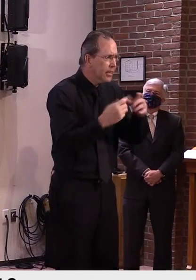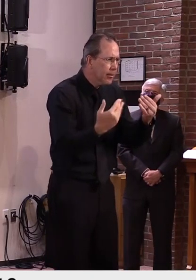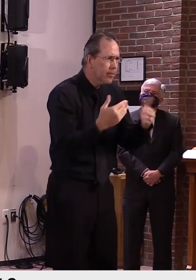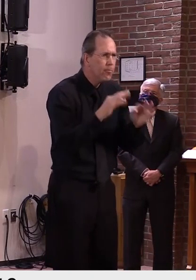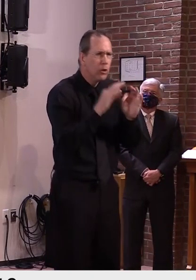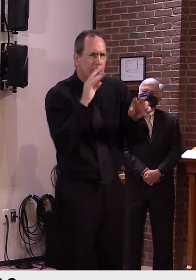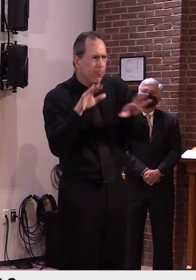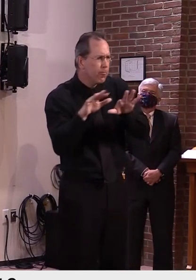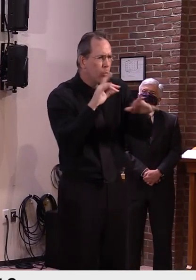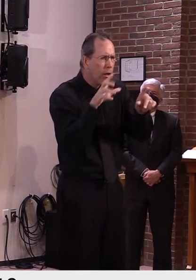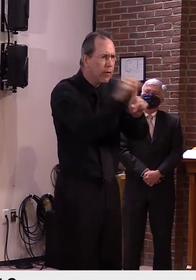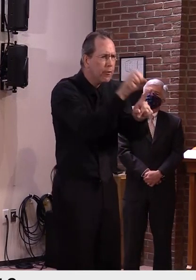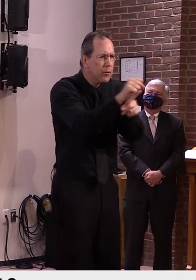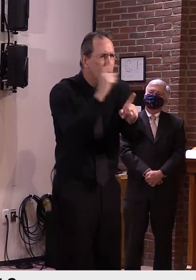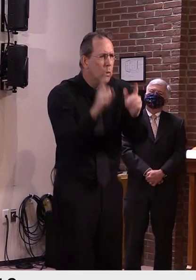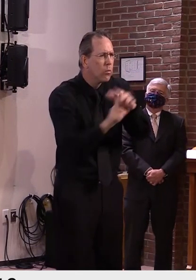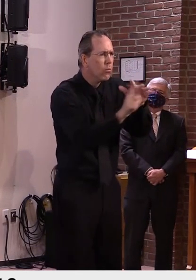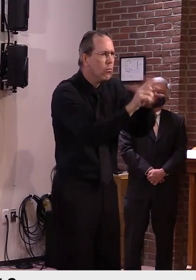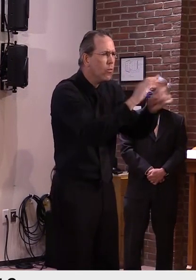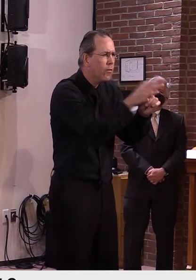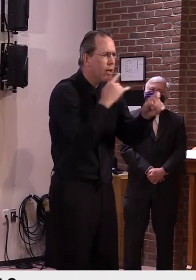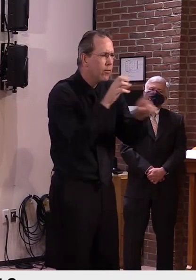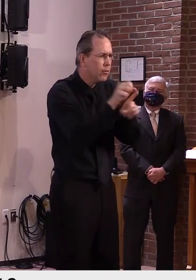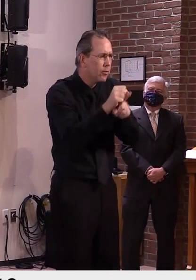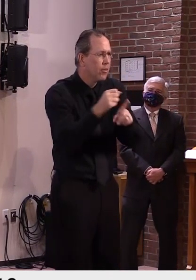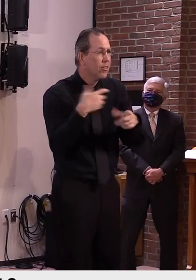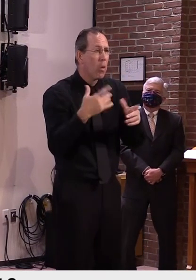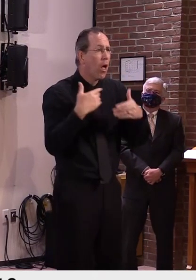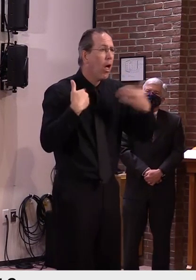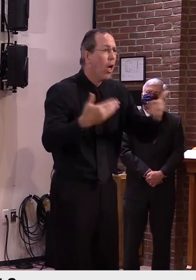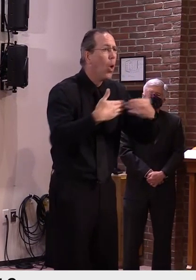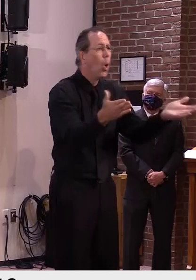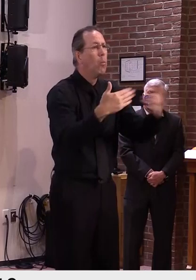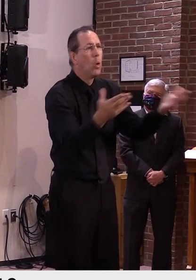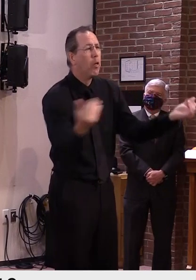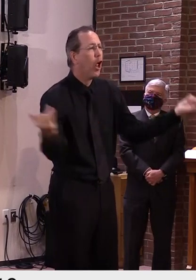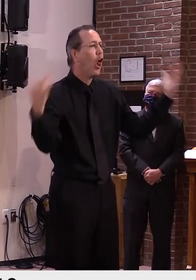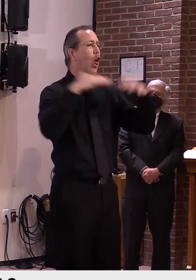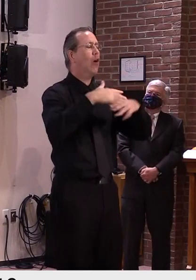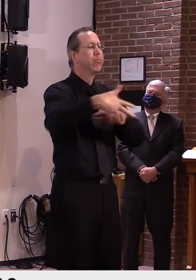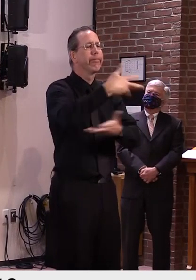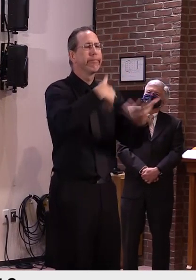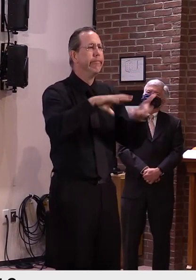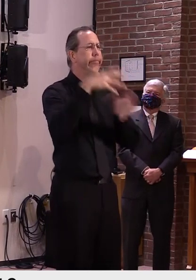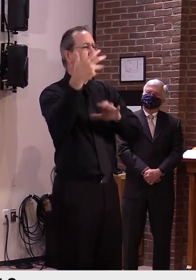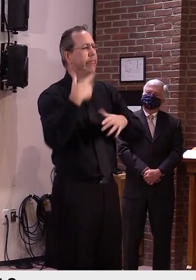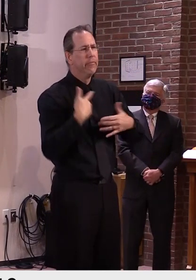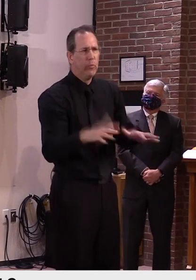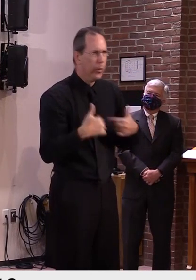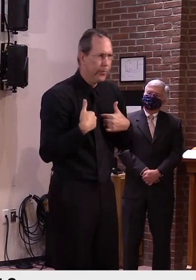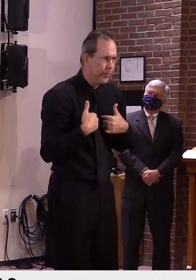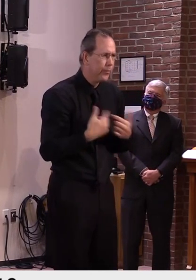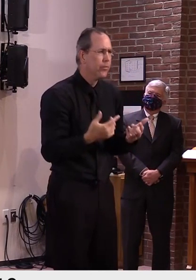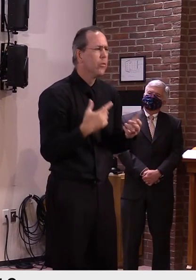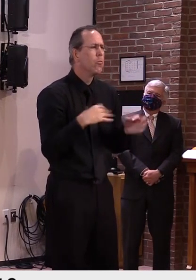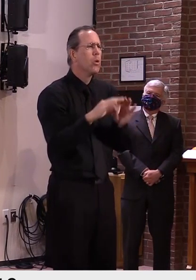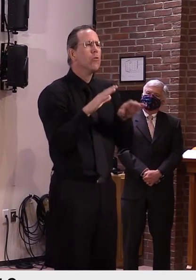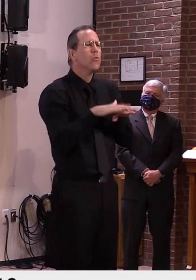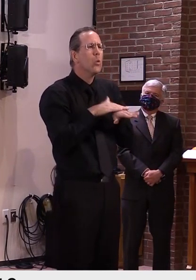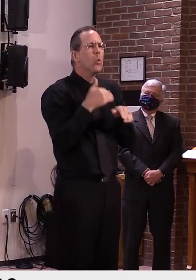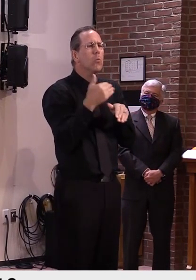opening that economic spigot too fast as we have done throughout the last 6 months. We just open it